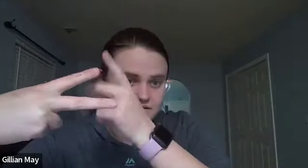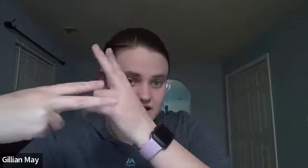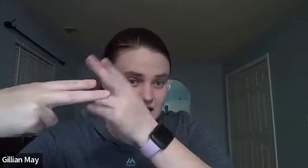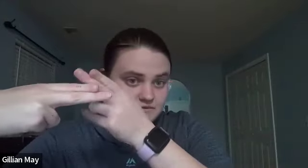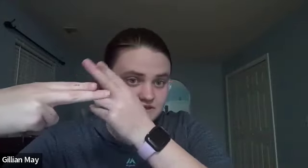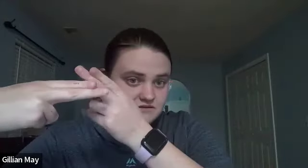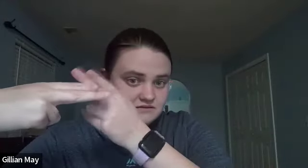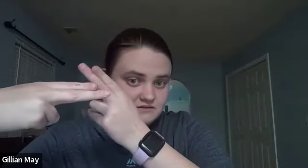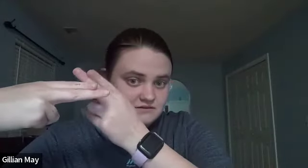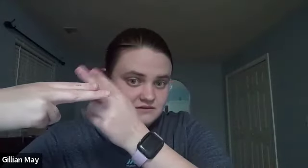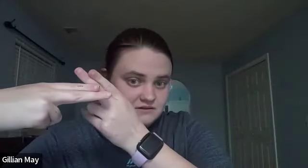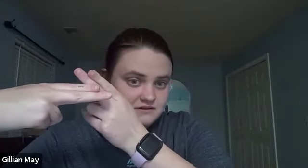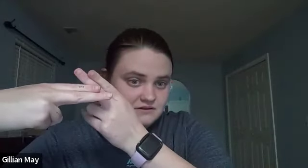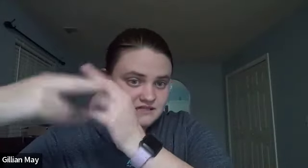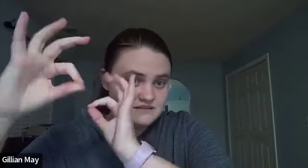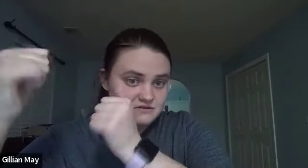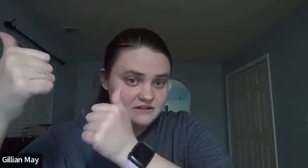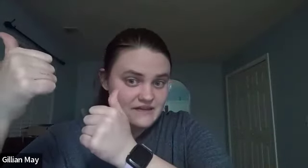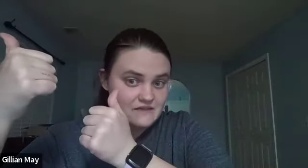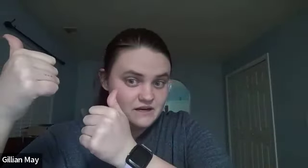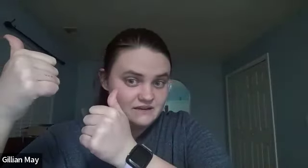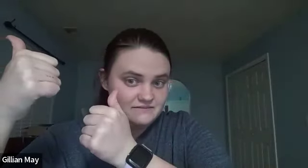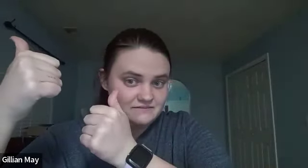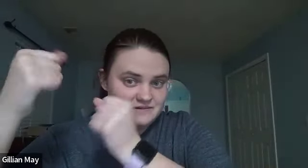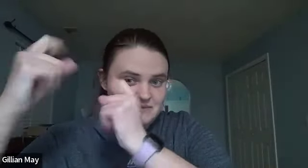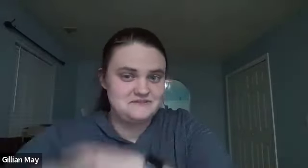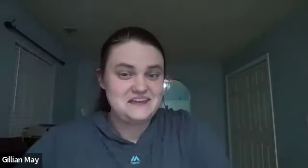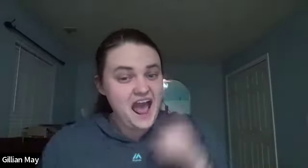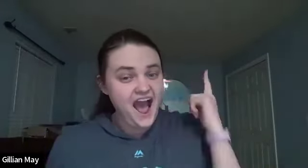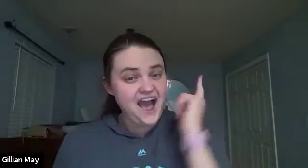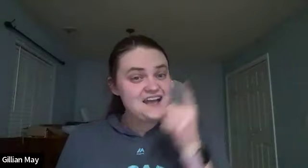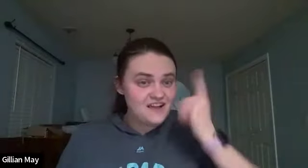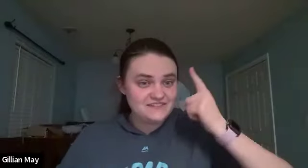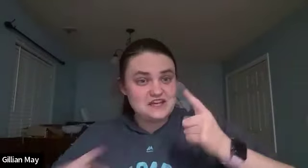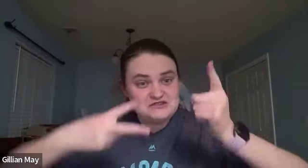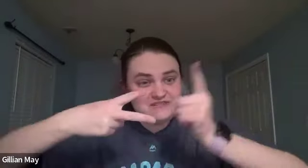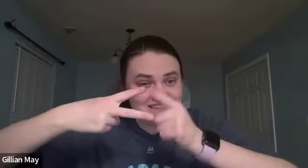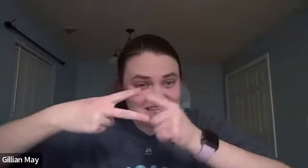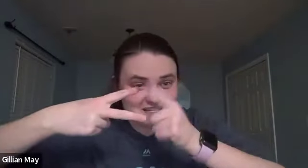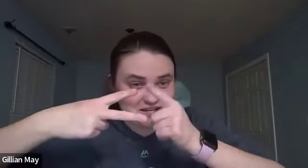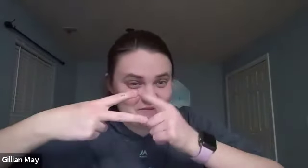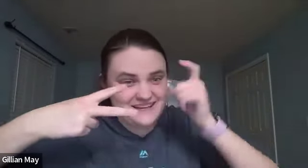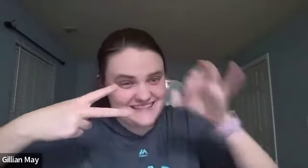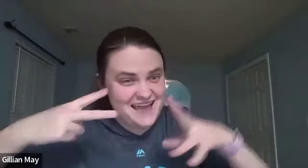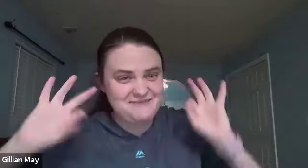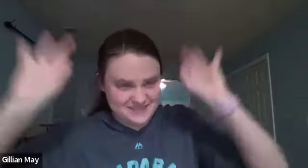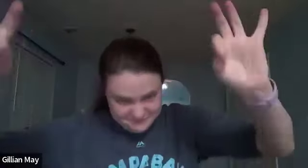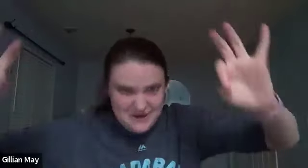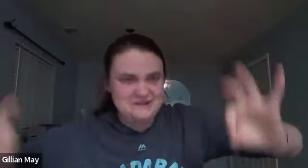the names? Does that sound good to everybody? Okay, perfect. I like that you did this, sir, because that was